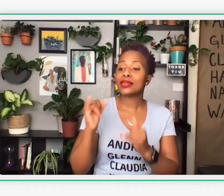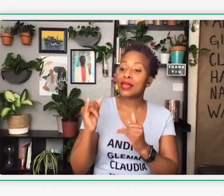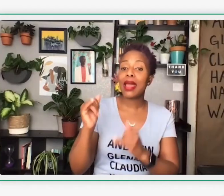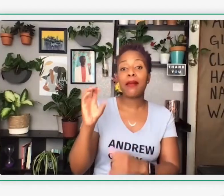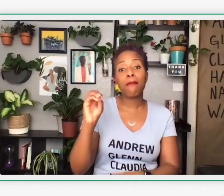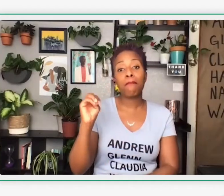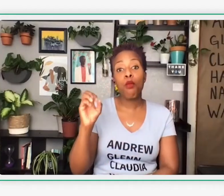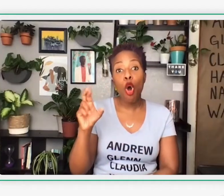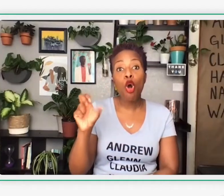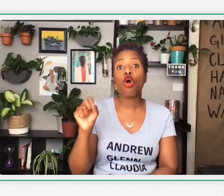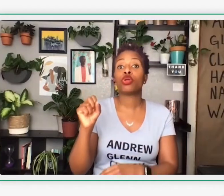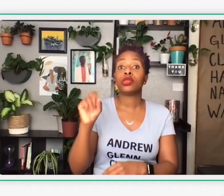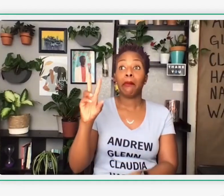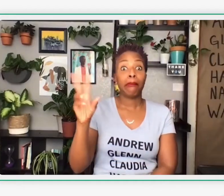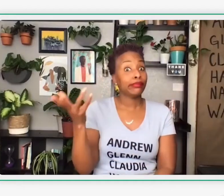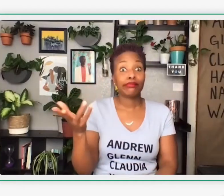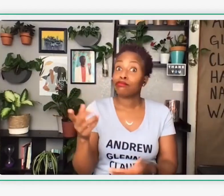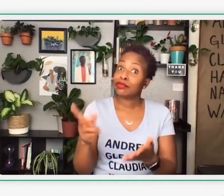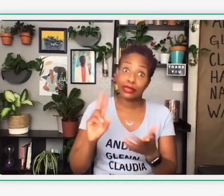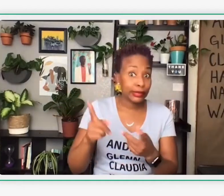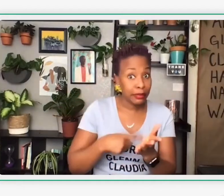the same points of view.